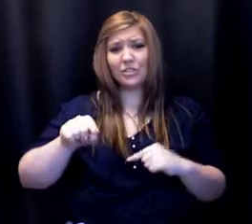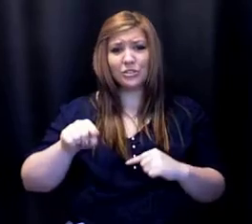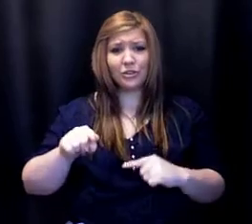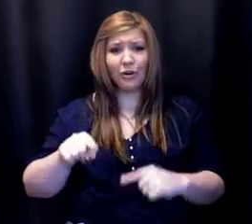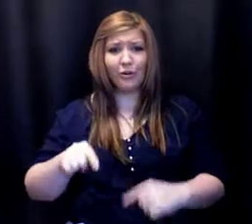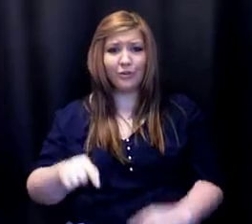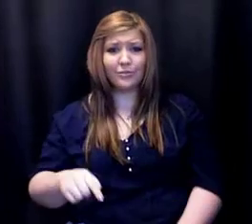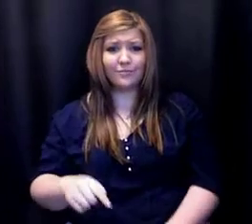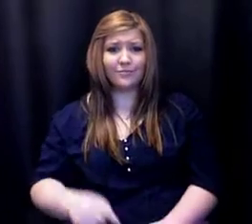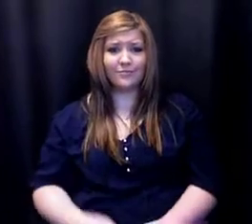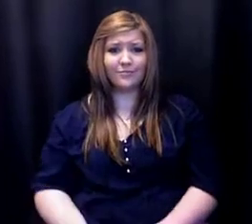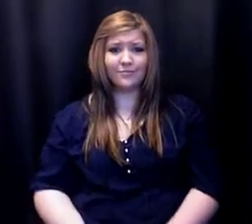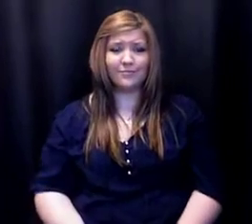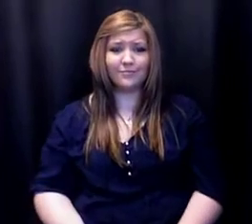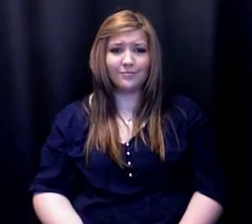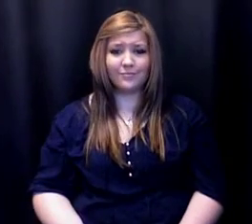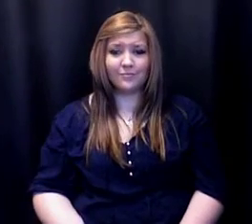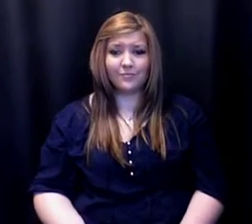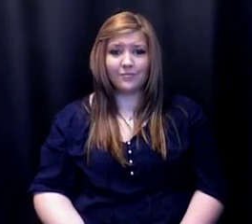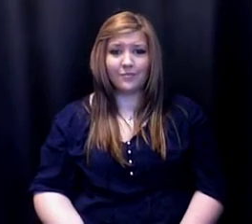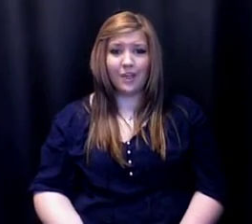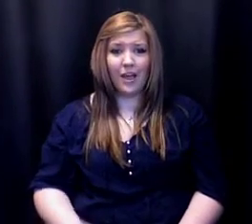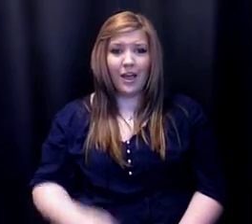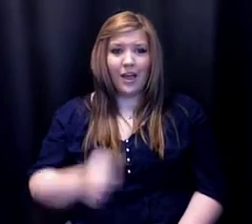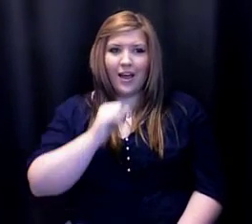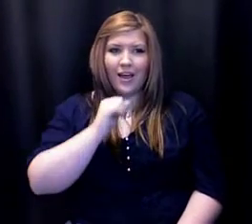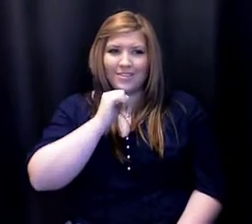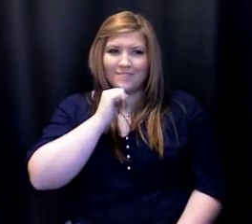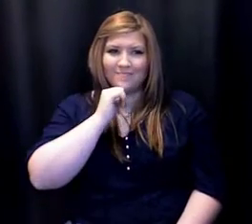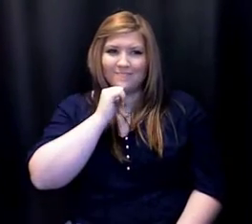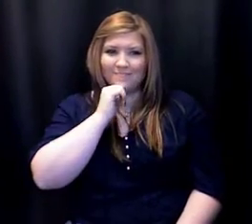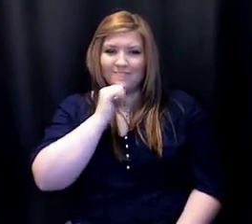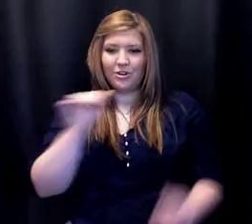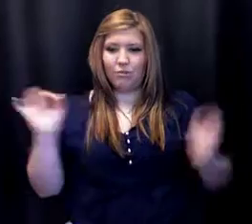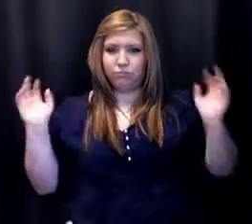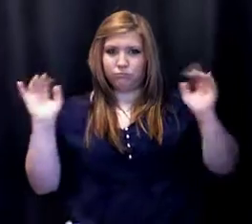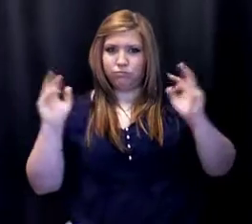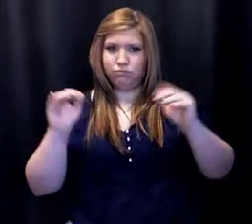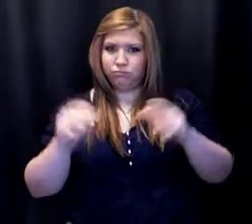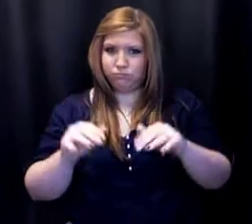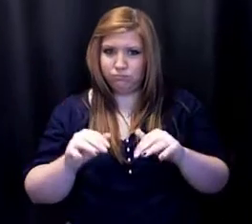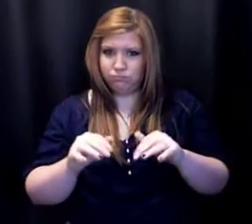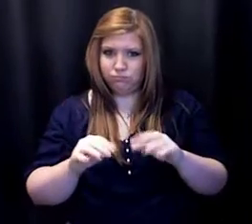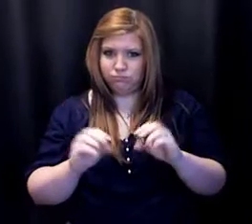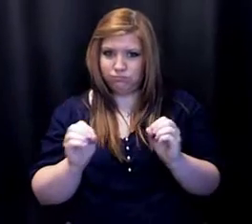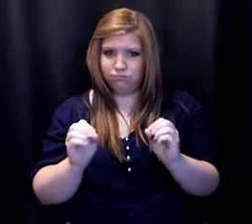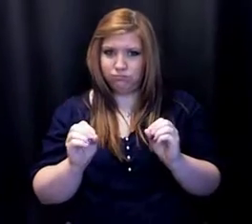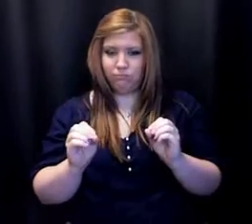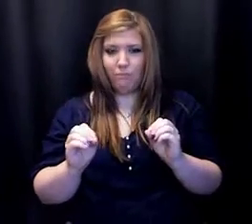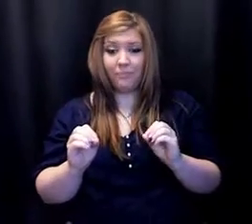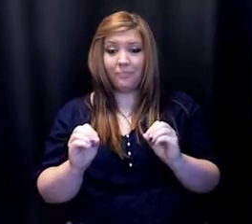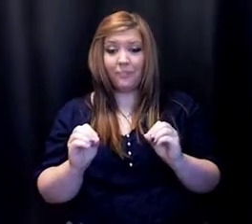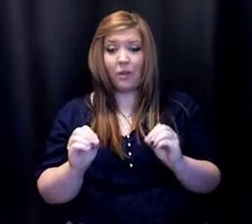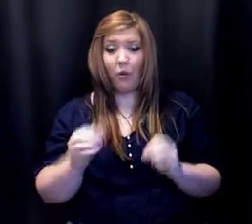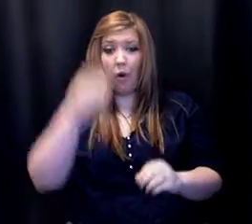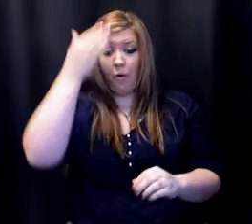saw the Paula Poundstone show. It was not well attended and not very popular. In fact, we got front row seats. But it was